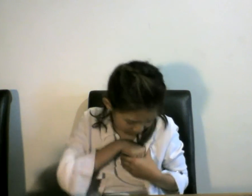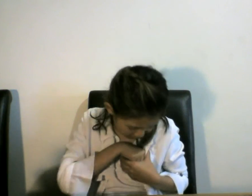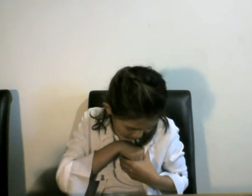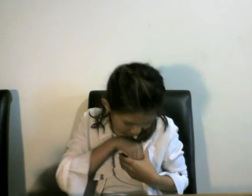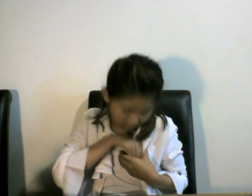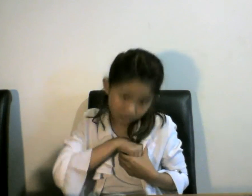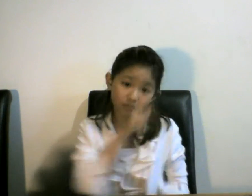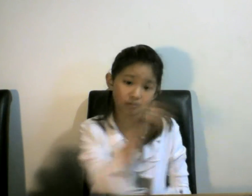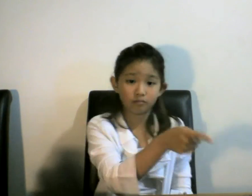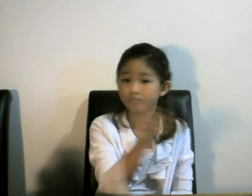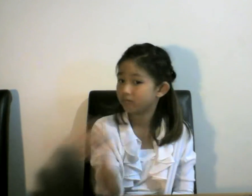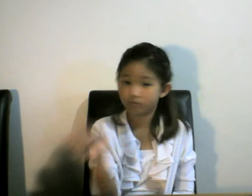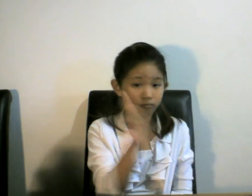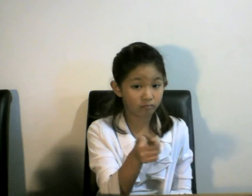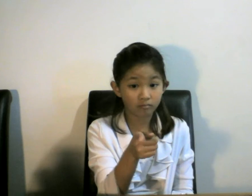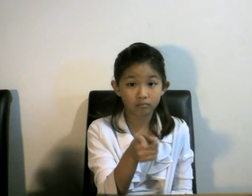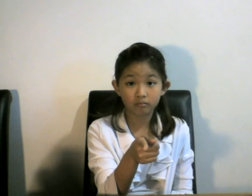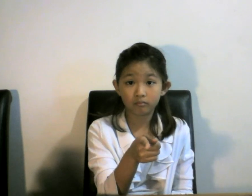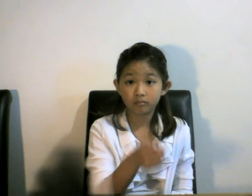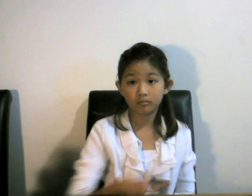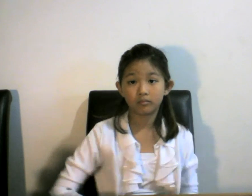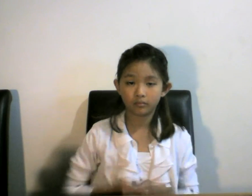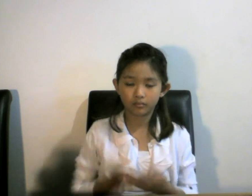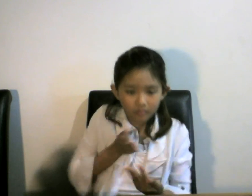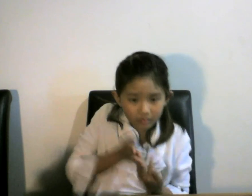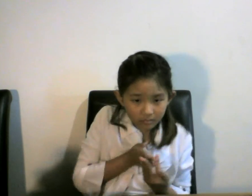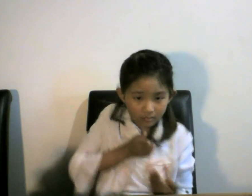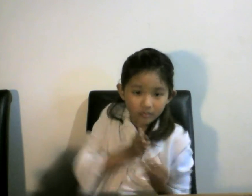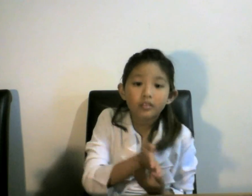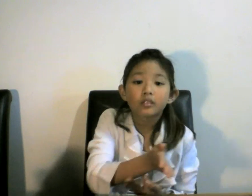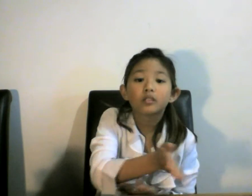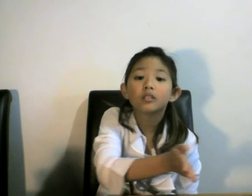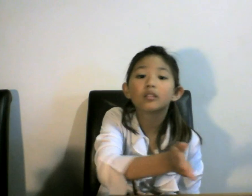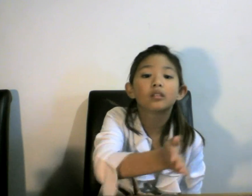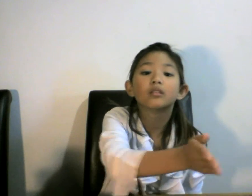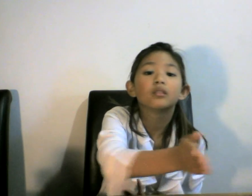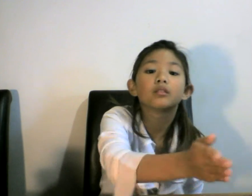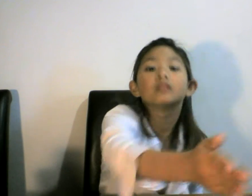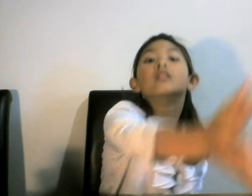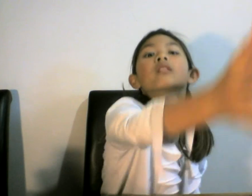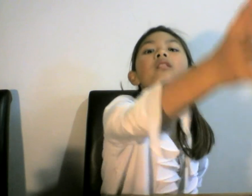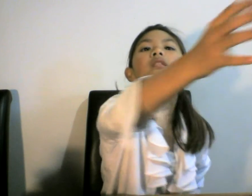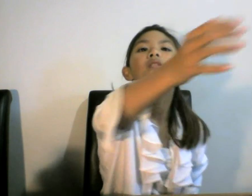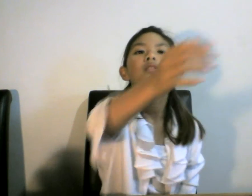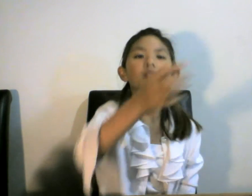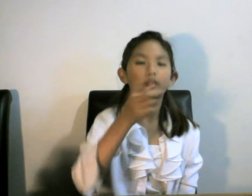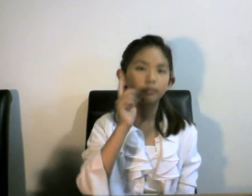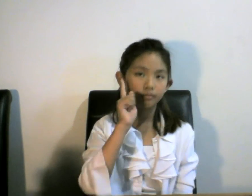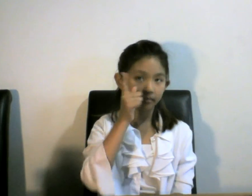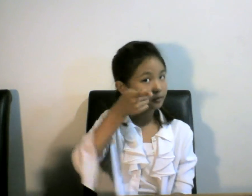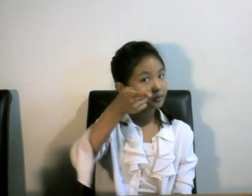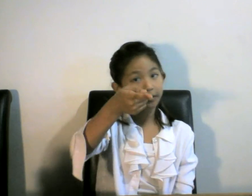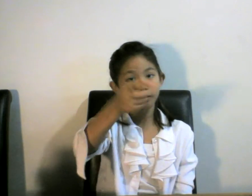you, you, you. And now it's time to let it through. 'Cause baby, you're